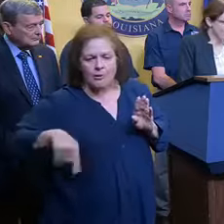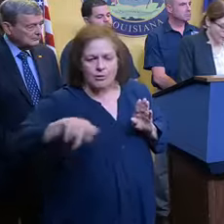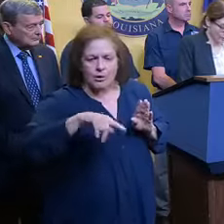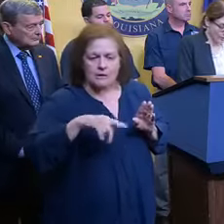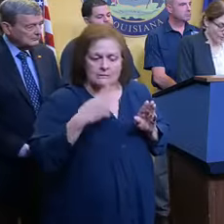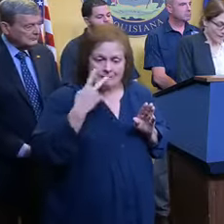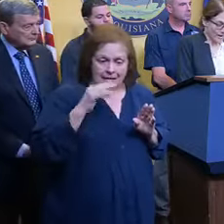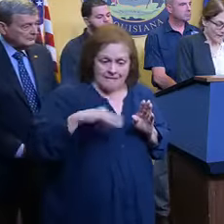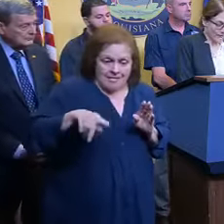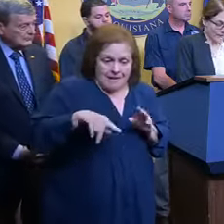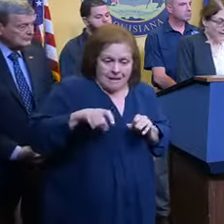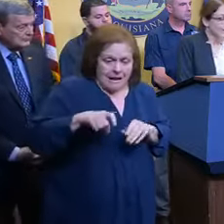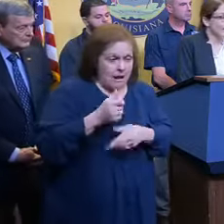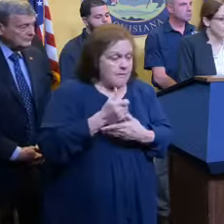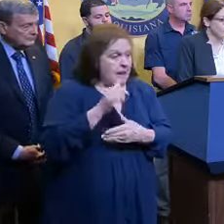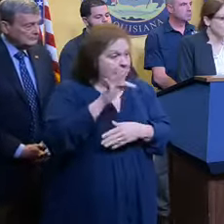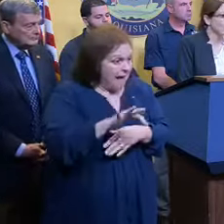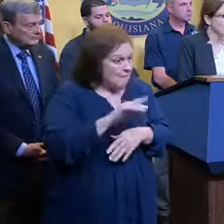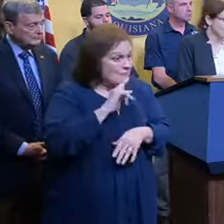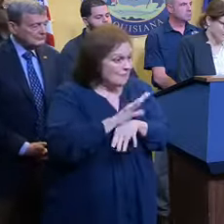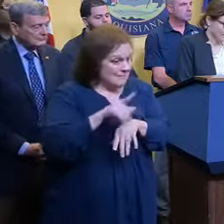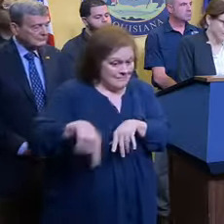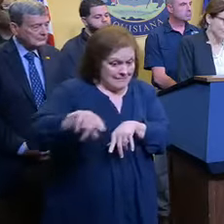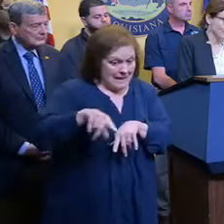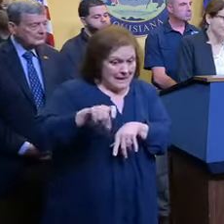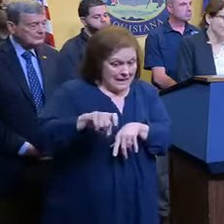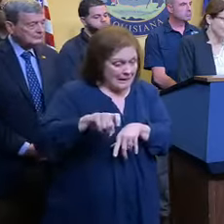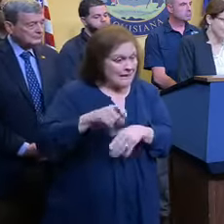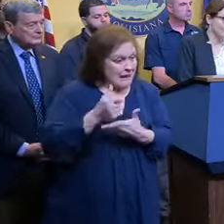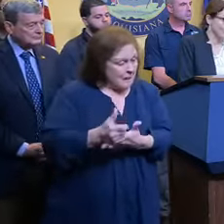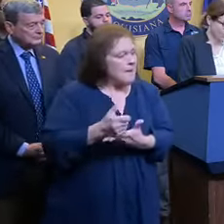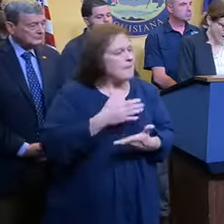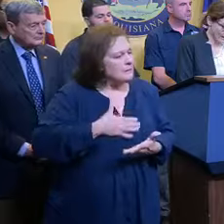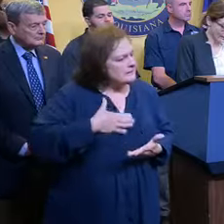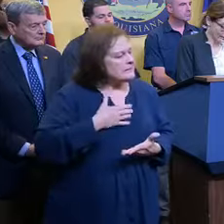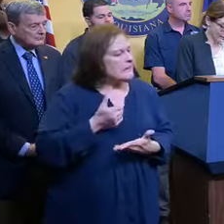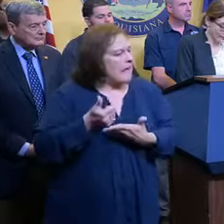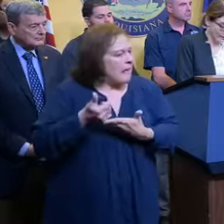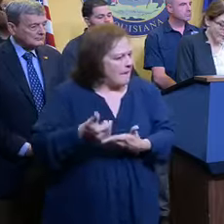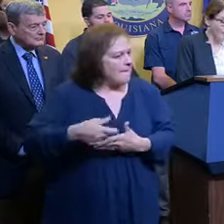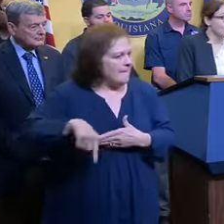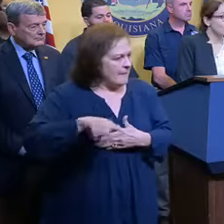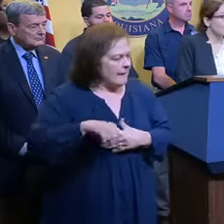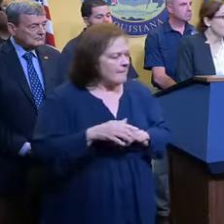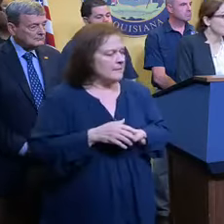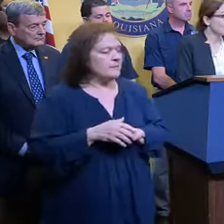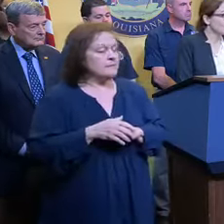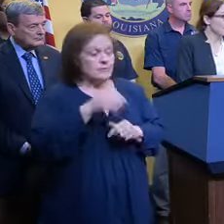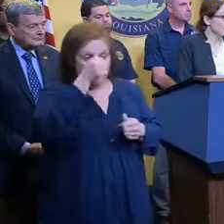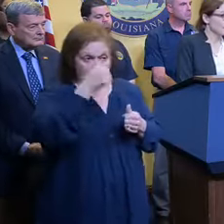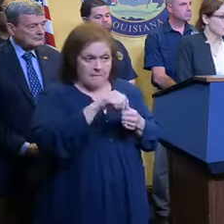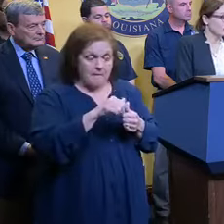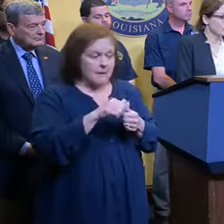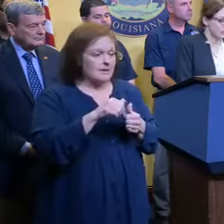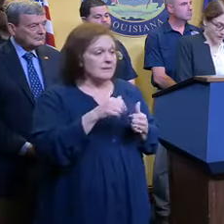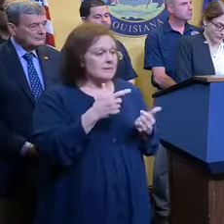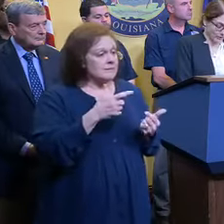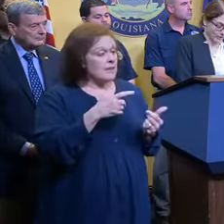need help, and if they need help, give it to them in your capacity. Please be mindful of